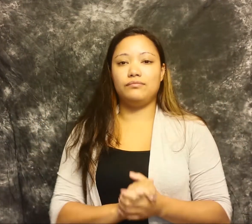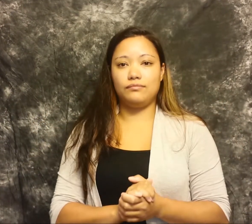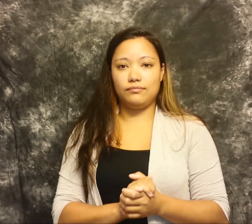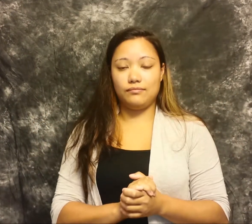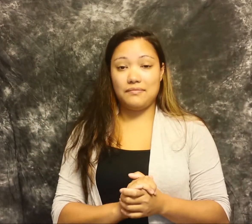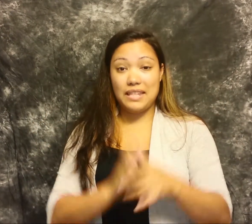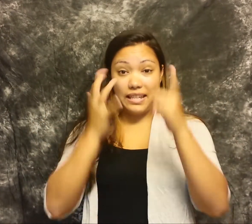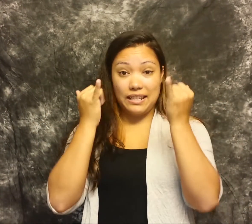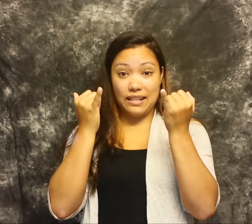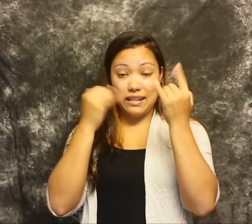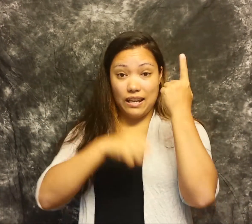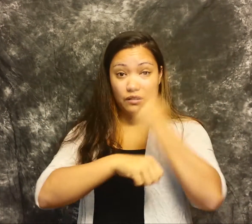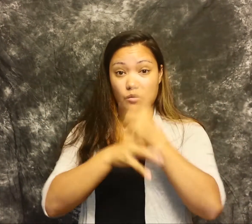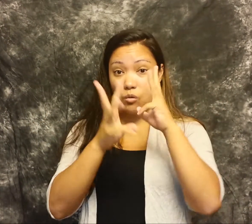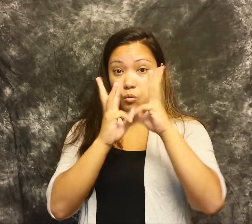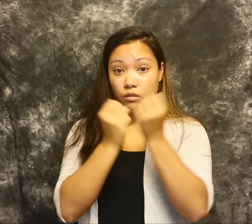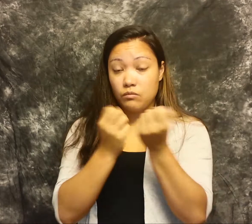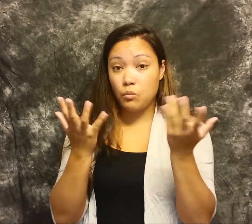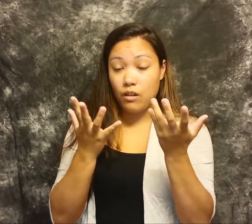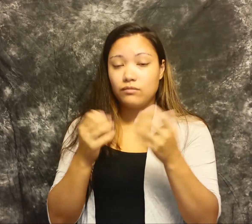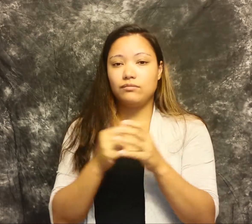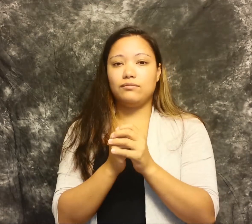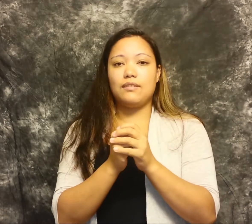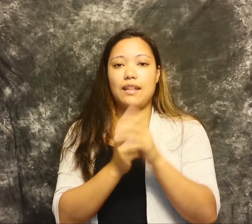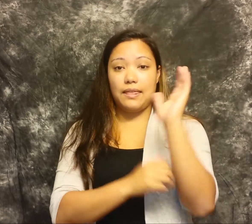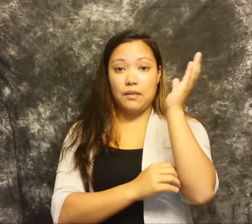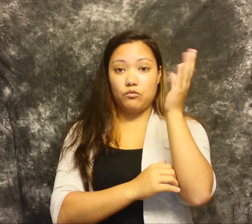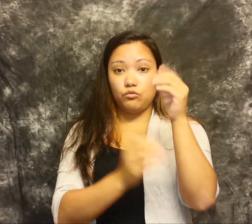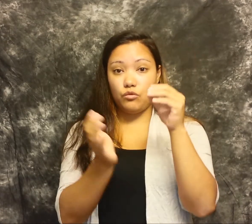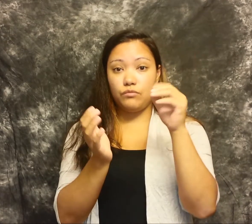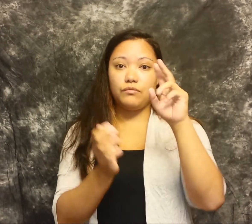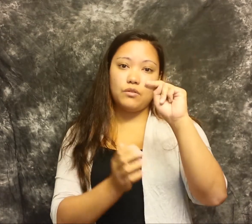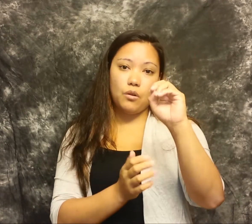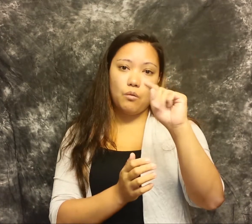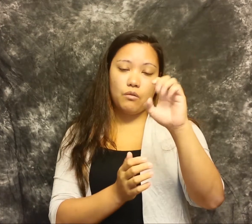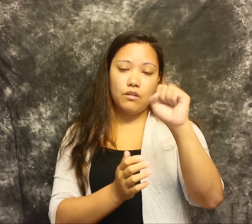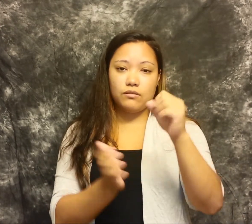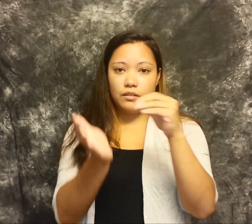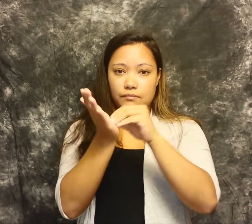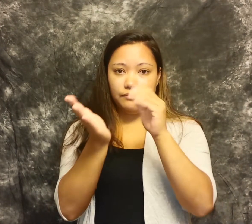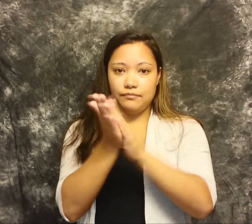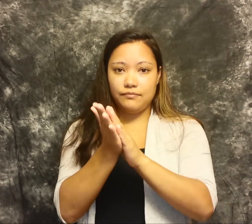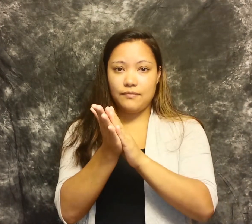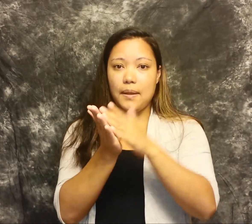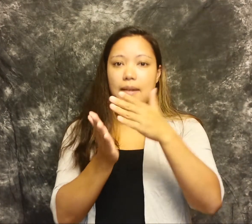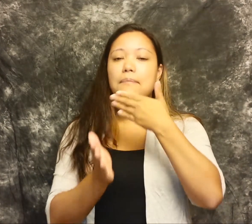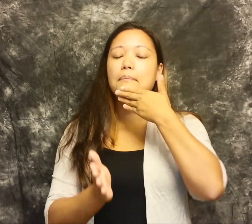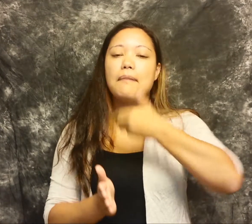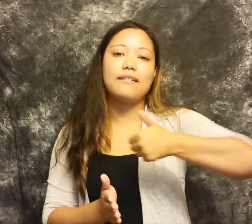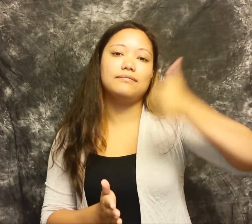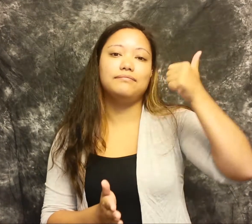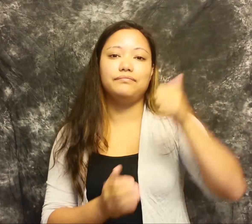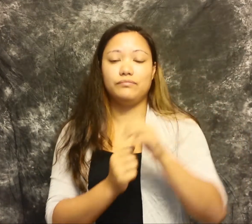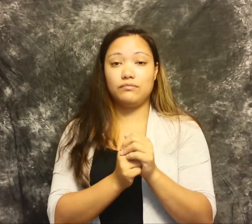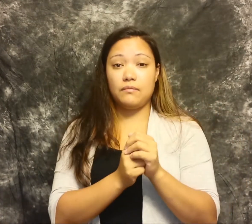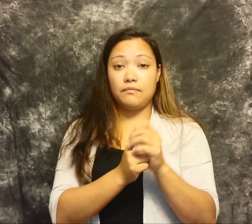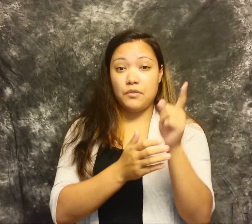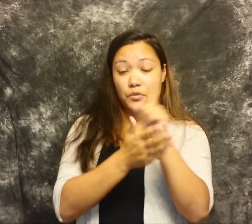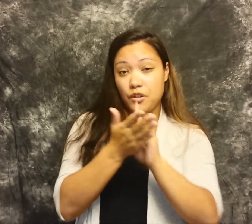Today's workshop is called Taking Better Lecture Notes, and just a quick word about the one next week. It's called How to Predict Test Questions. This is